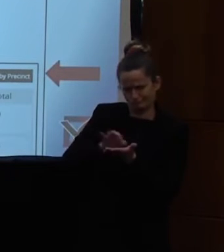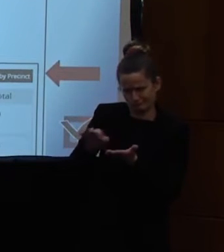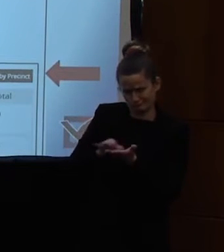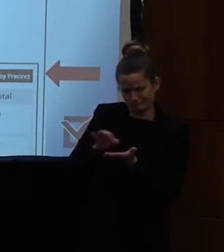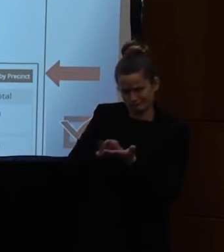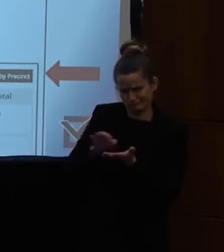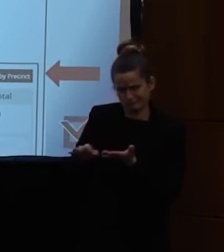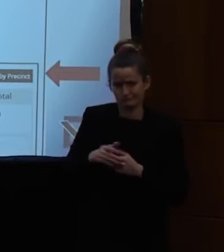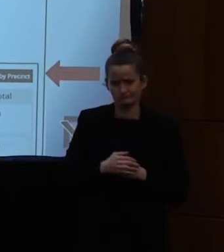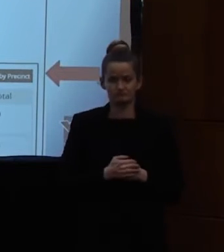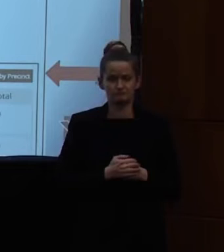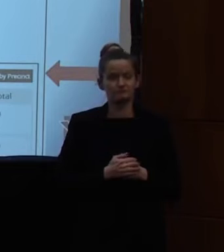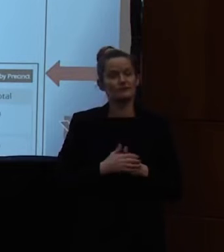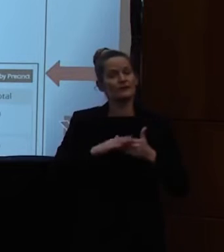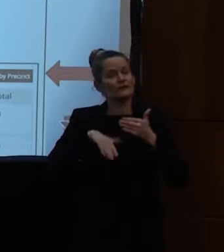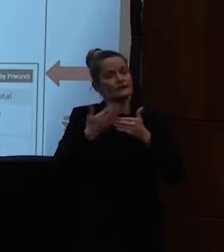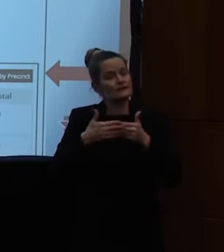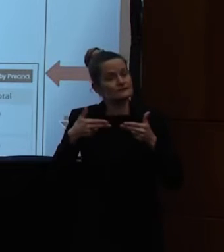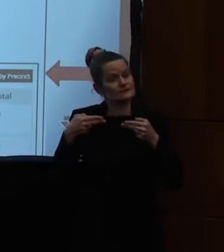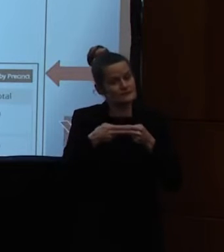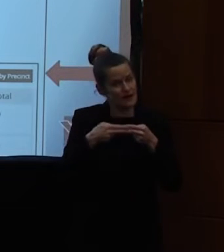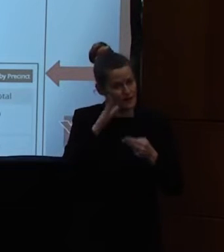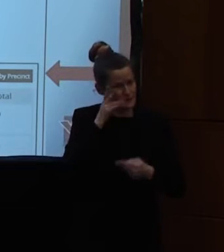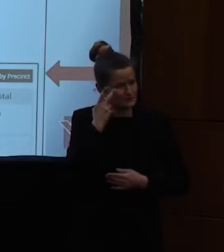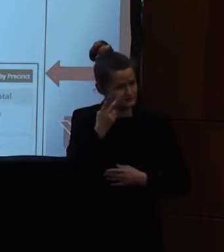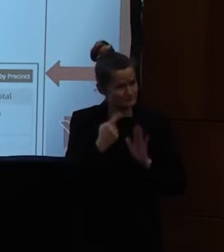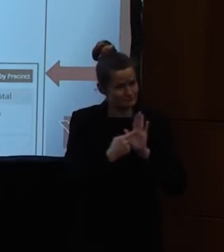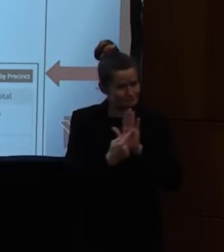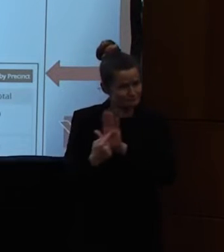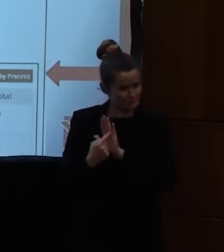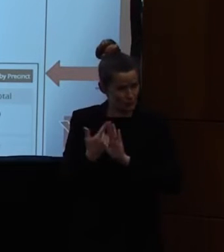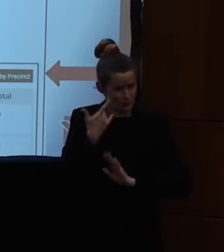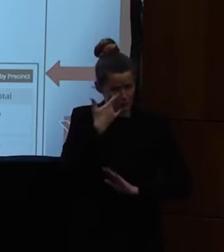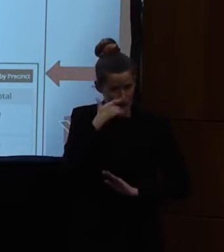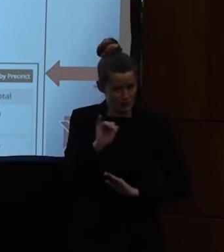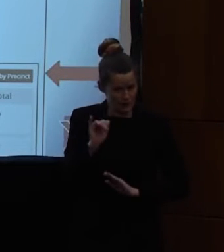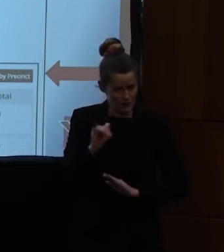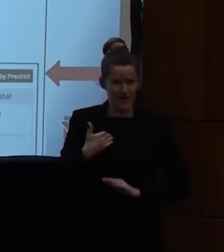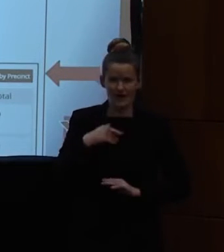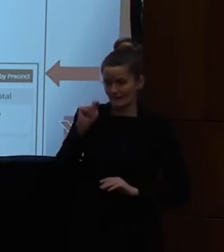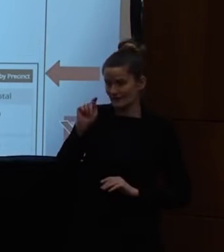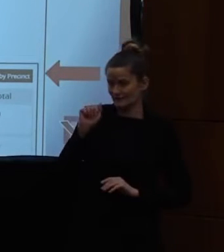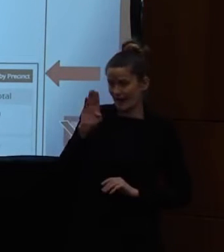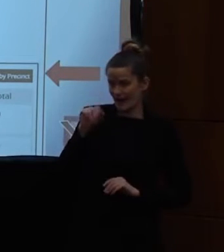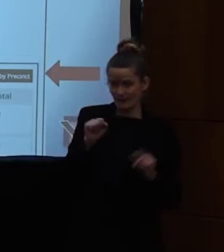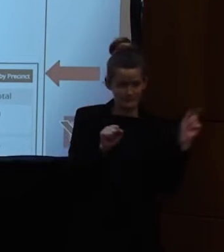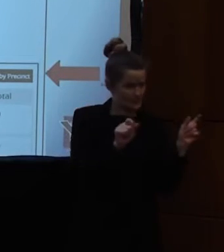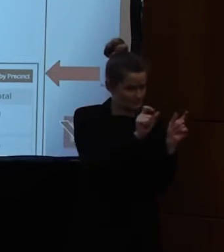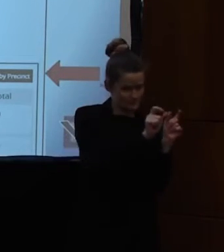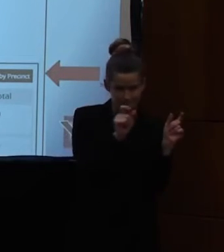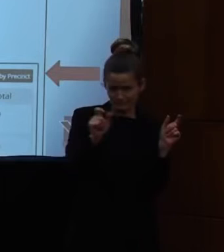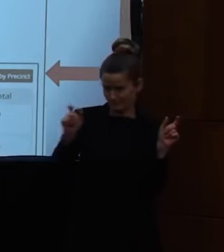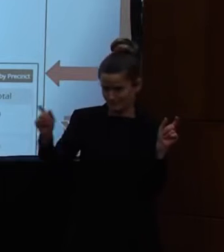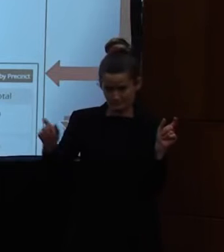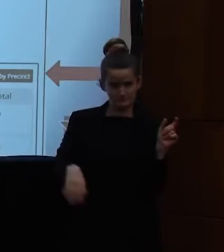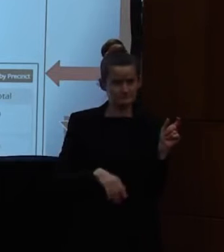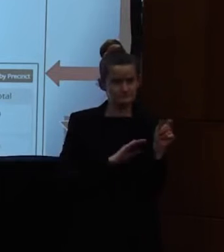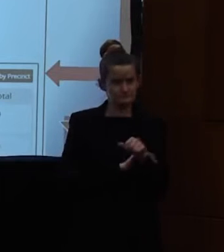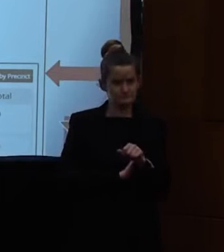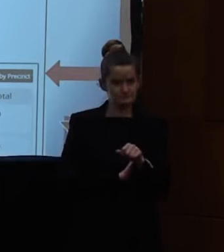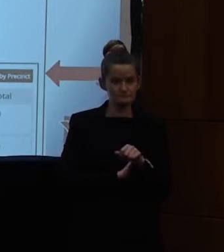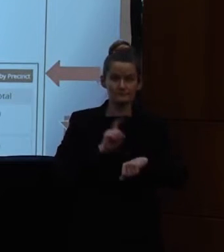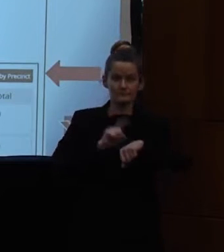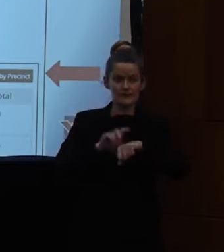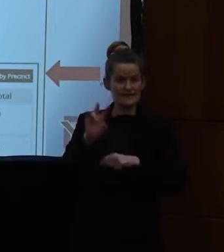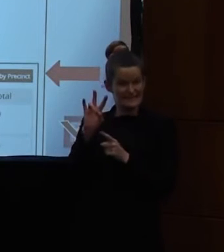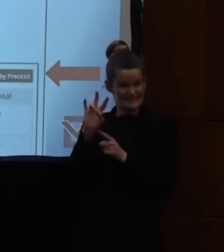would look like, you have those 5 across the top. At 7 o'clock, the first 3 are going to switch to in progress, if you look at